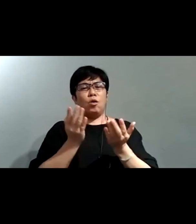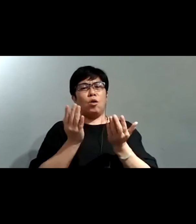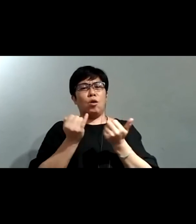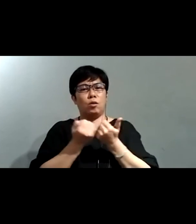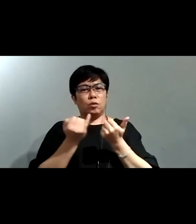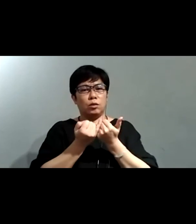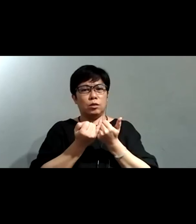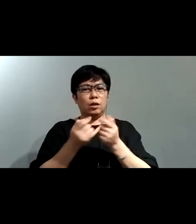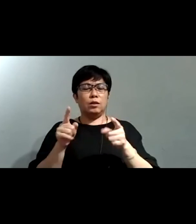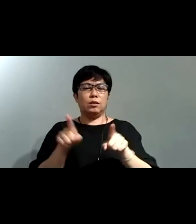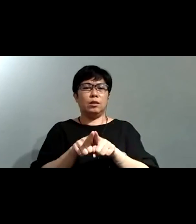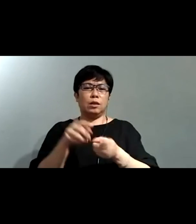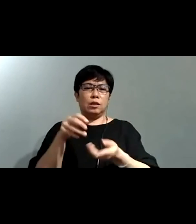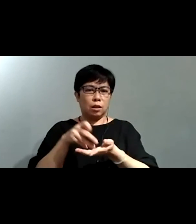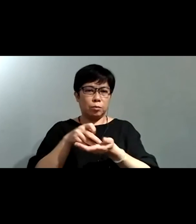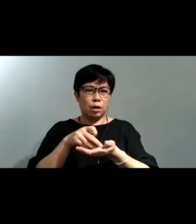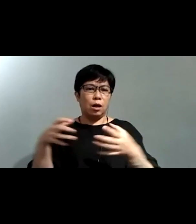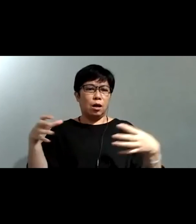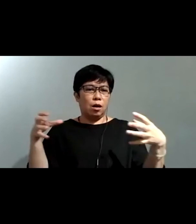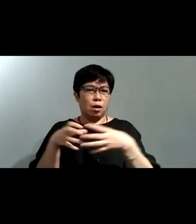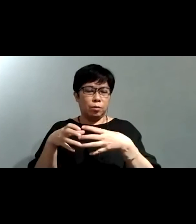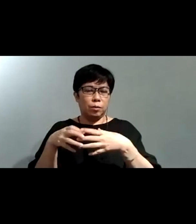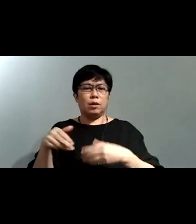solve the key issue in the